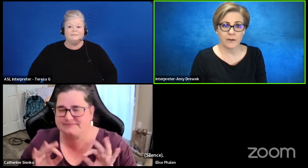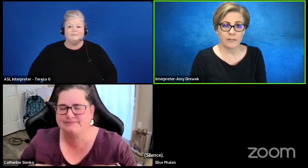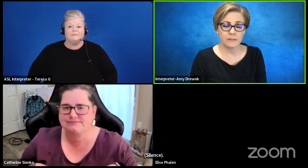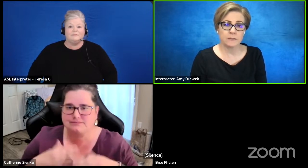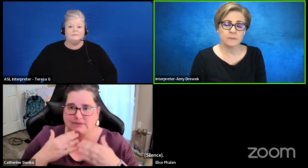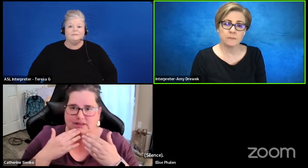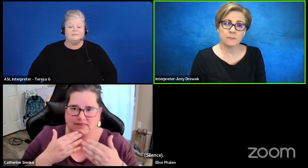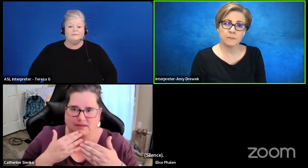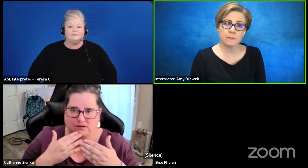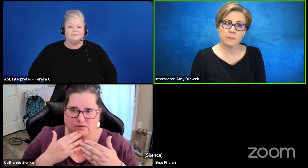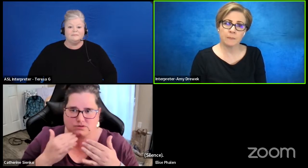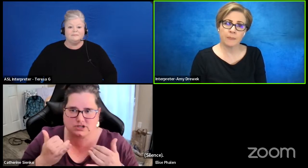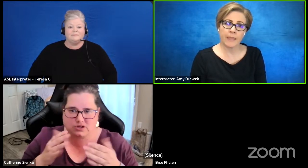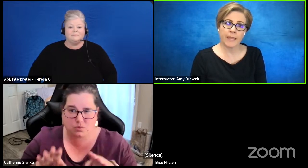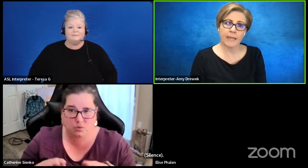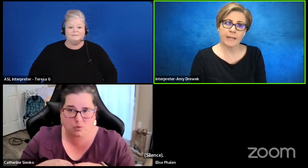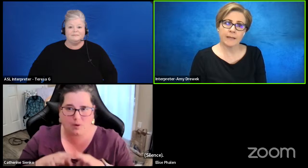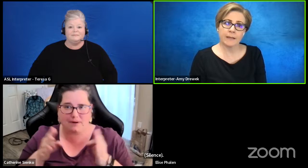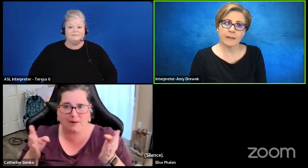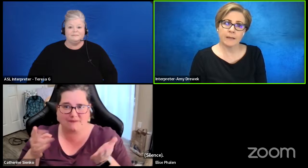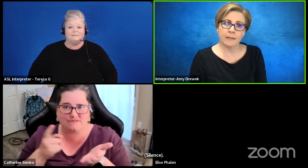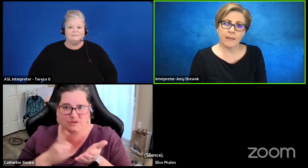so the motion carries.